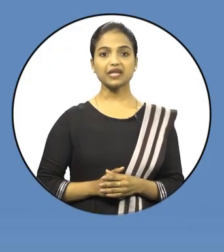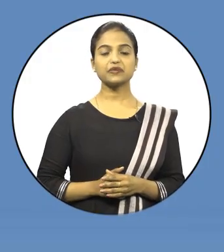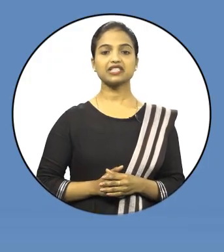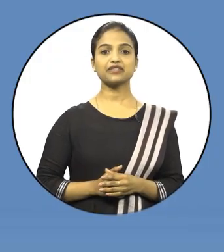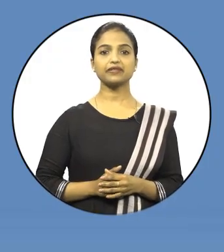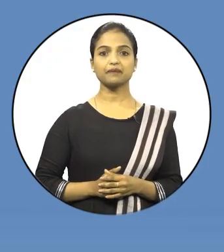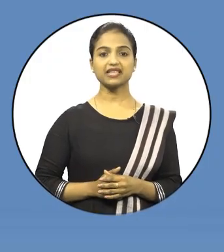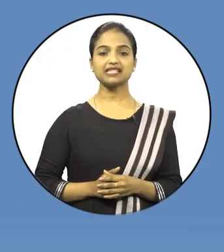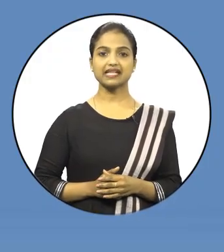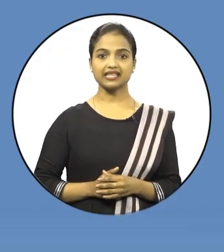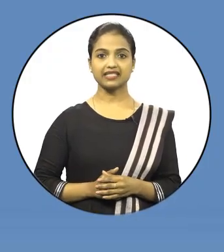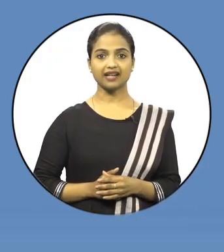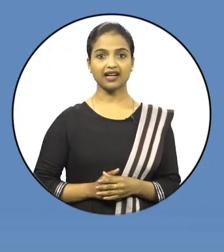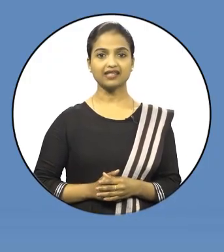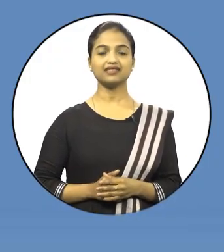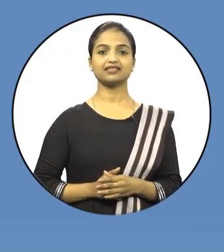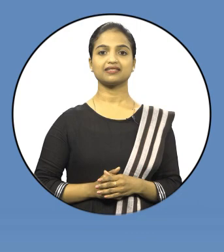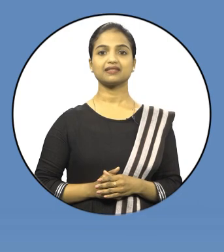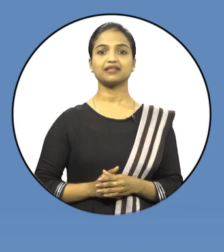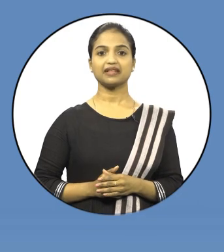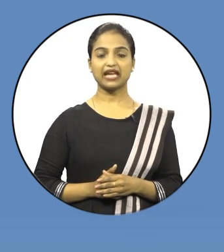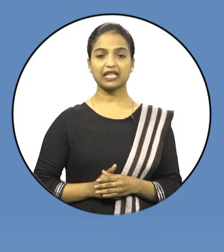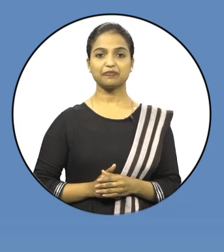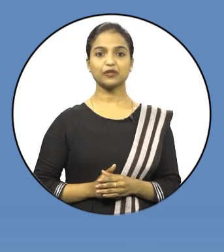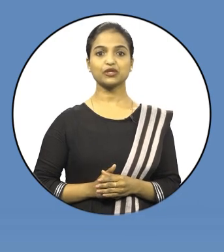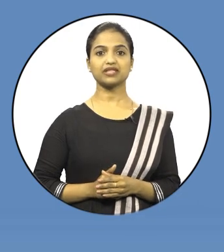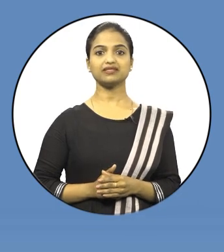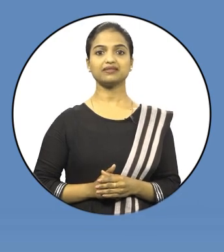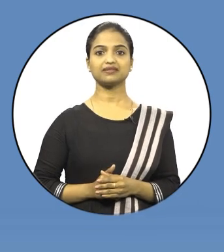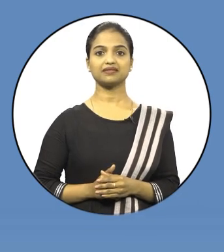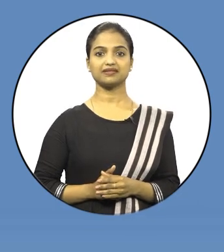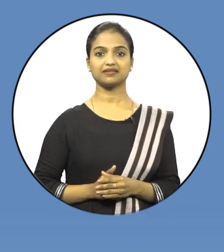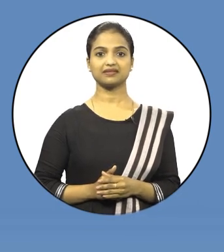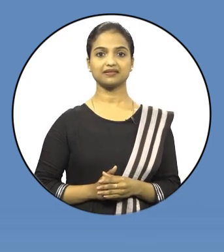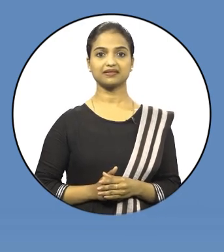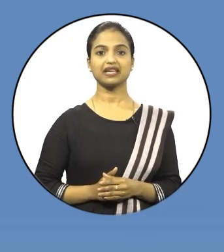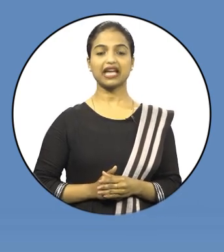The key words from this lesson are air pollution,